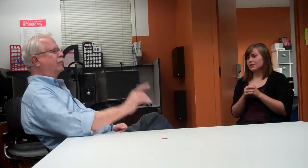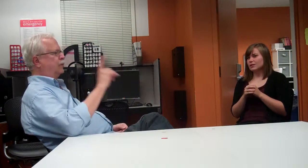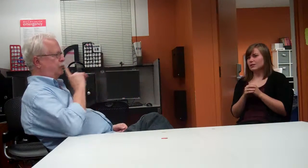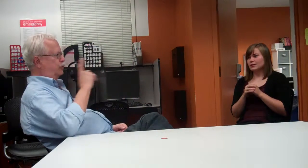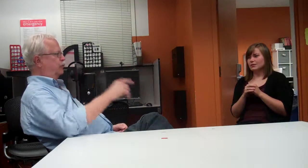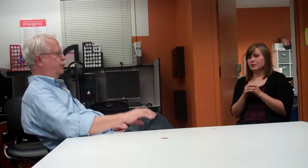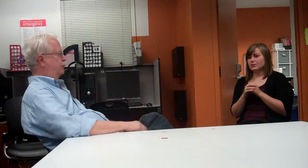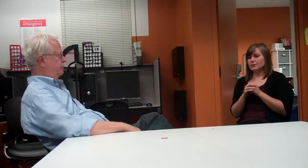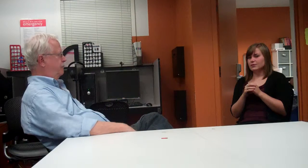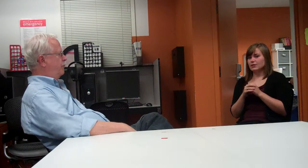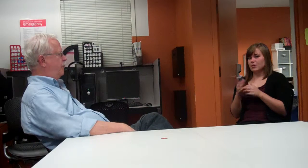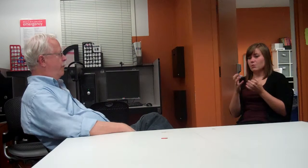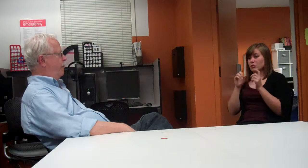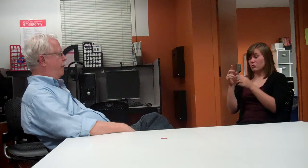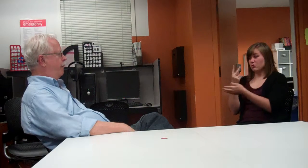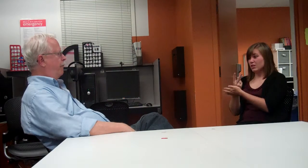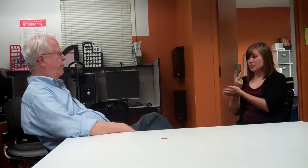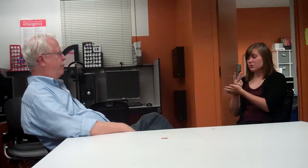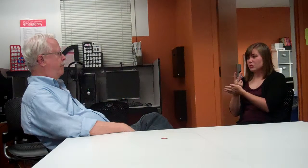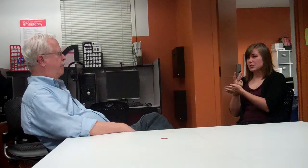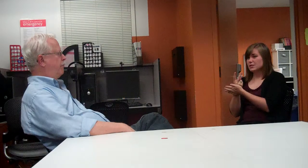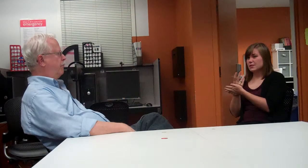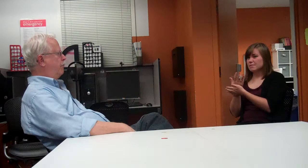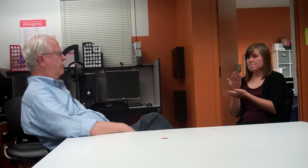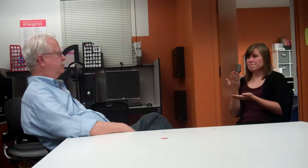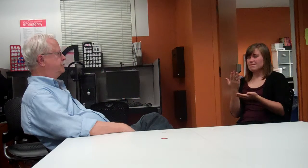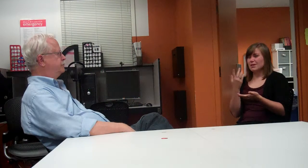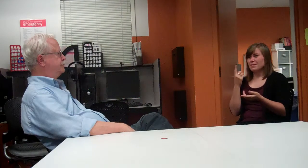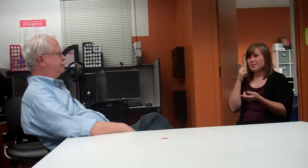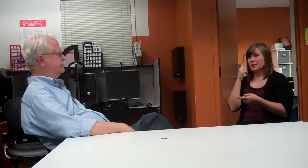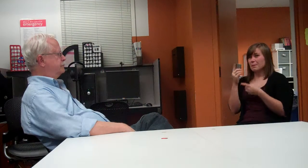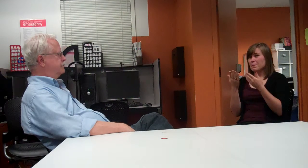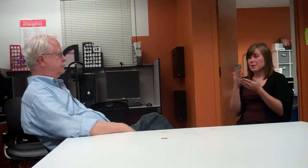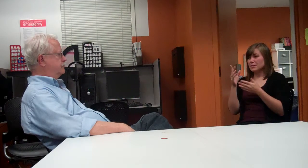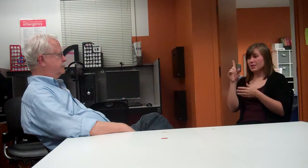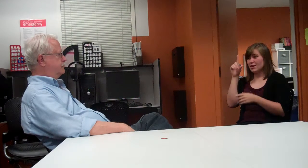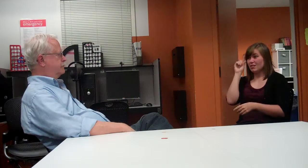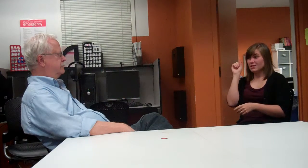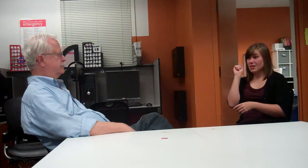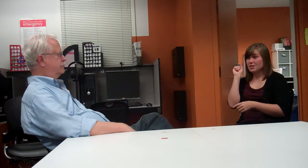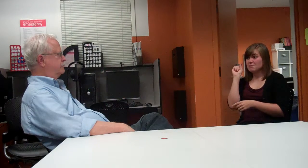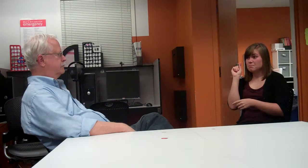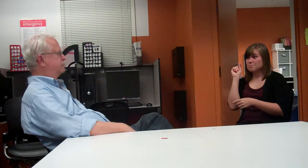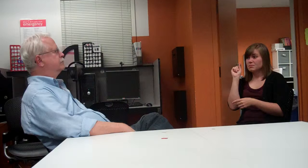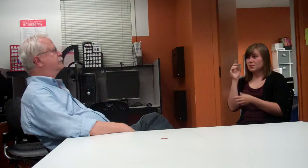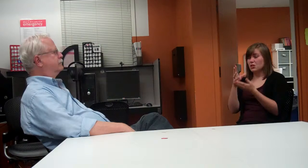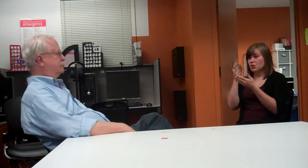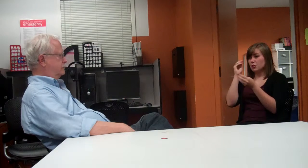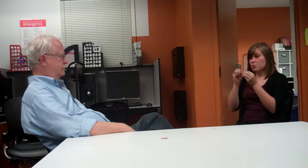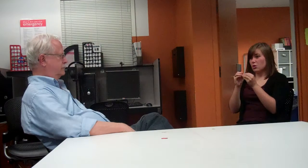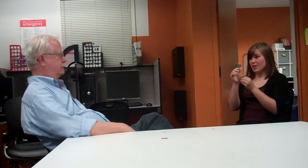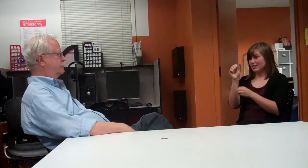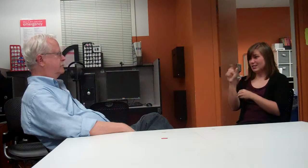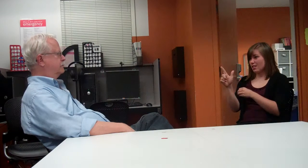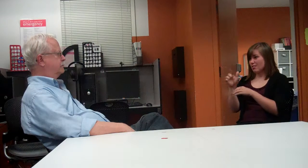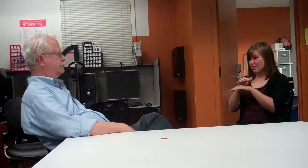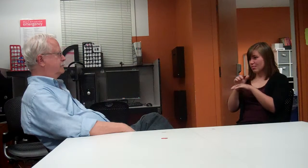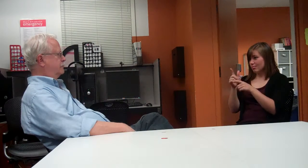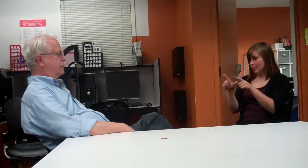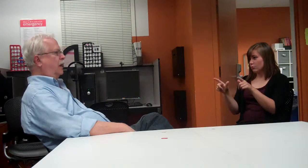I want to go to grad school. I don't know if I'm considering Gallaudet just to get more language acquisition in ASL, but I don't think I'd